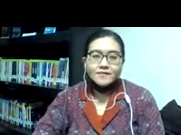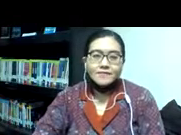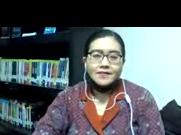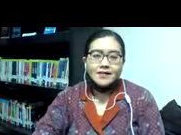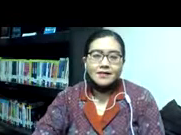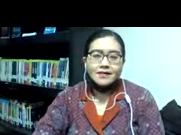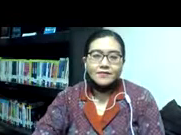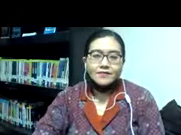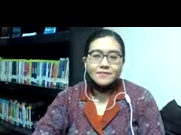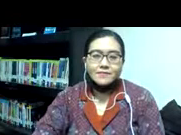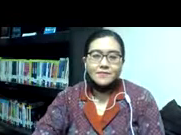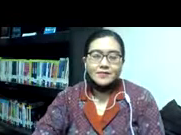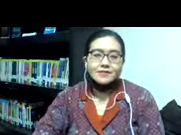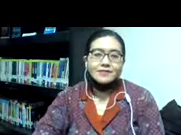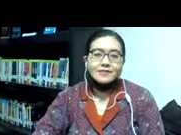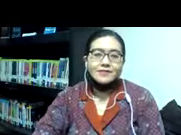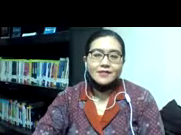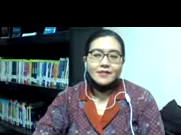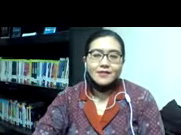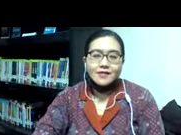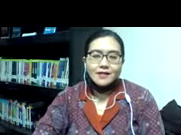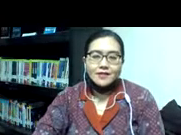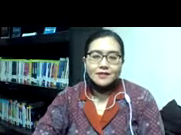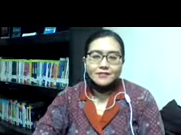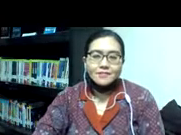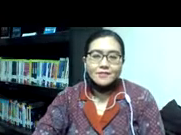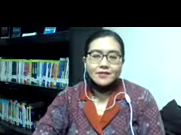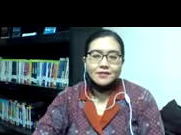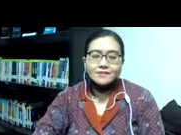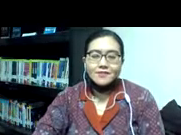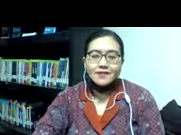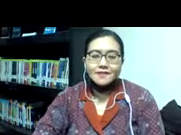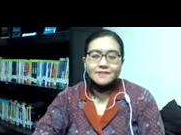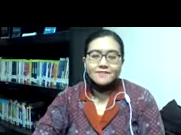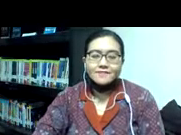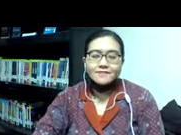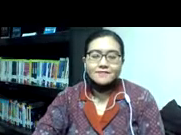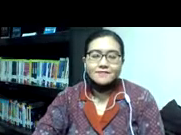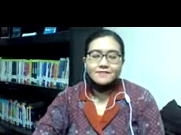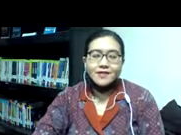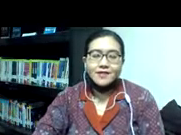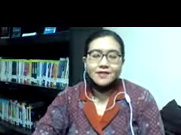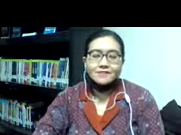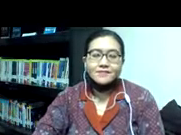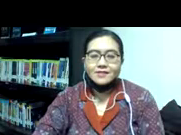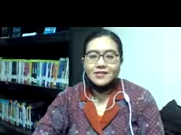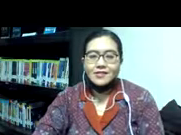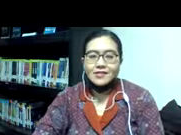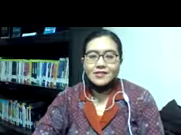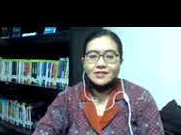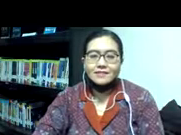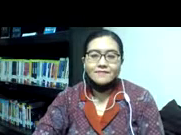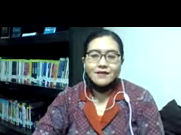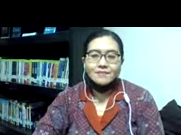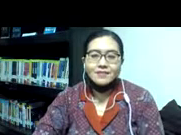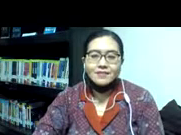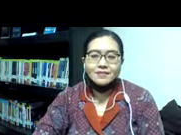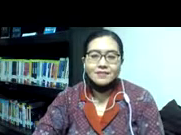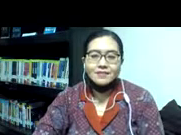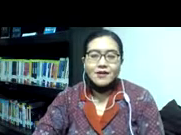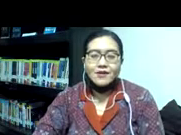And most of the Bengkala Kolok people support themselves by working